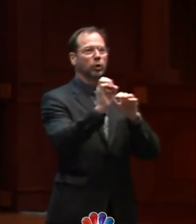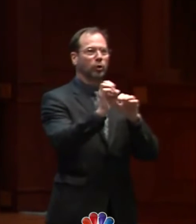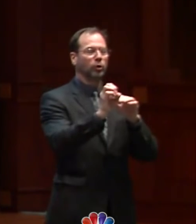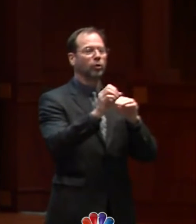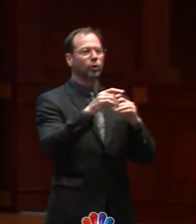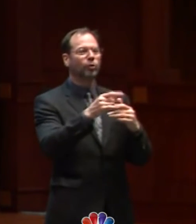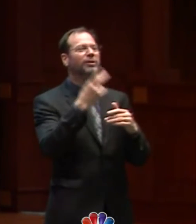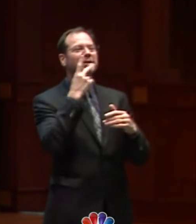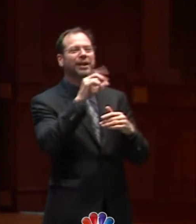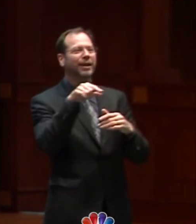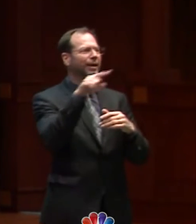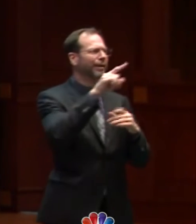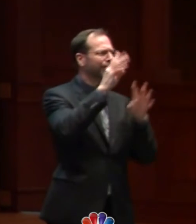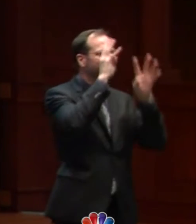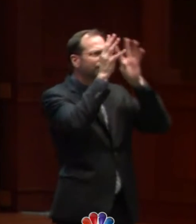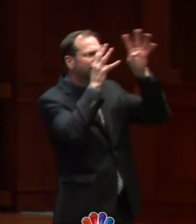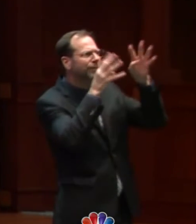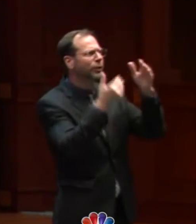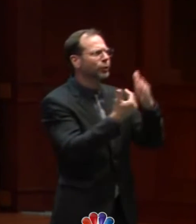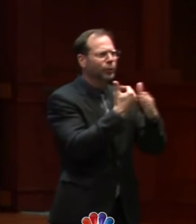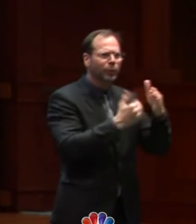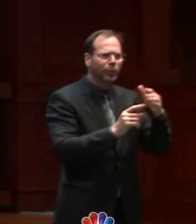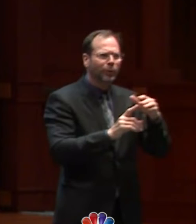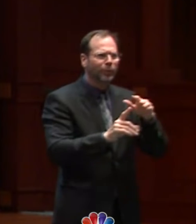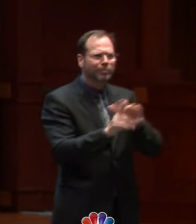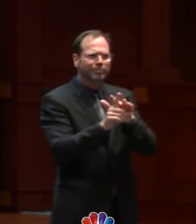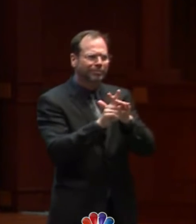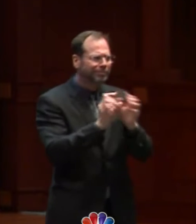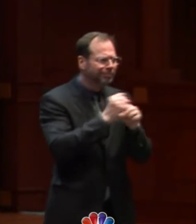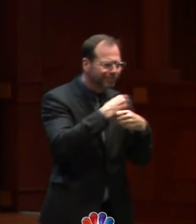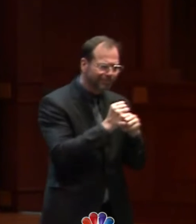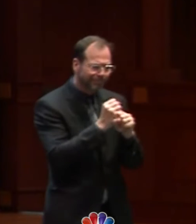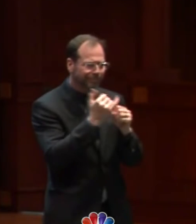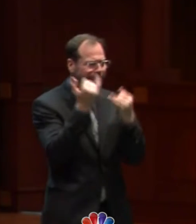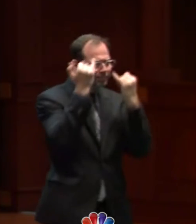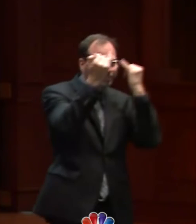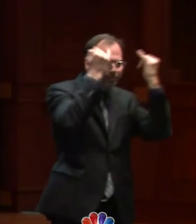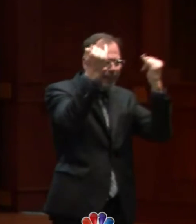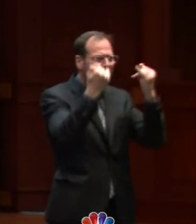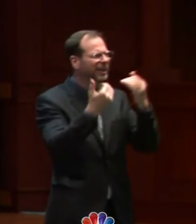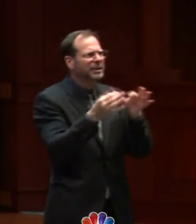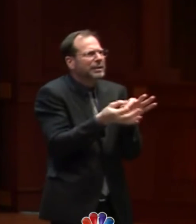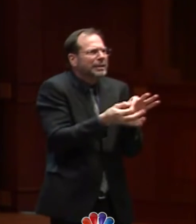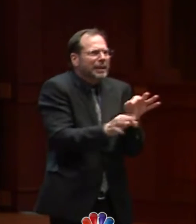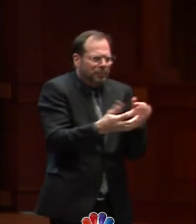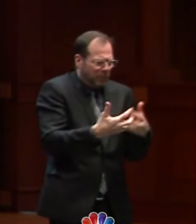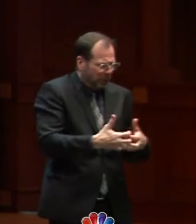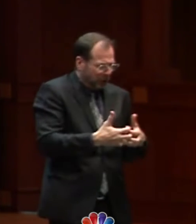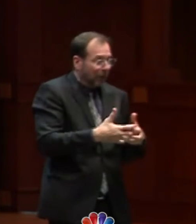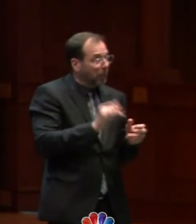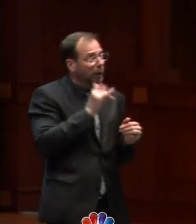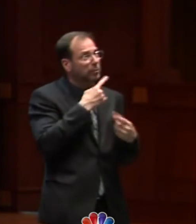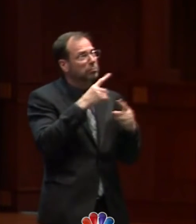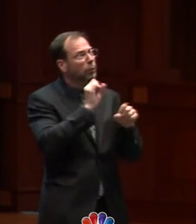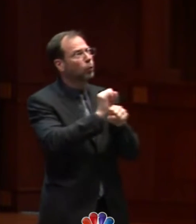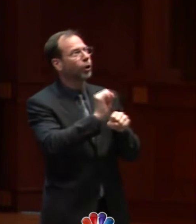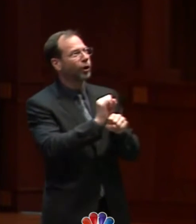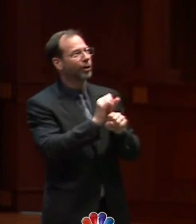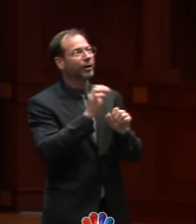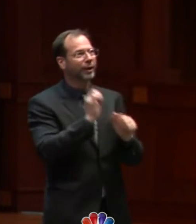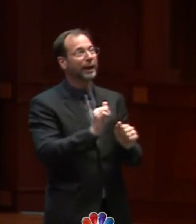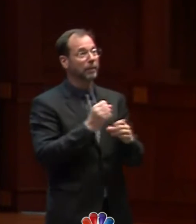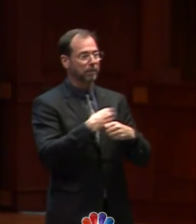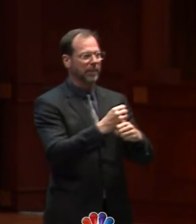great ingenuity arise and some things that have been done to try to create some very simple devices but very effective devices that can